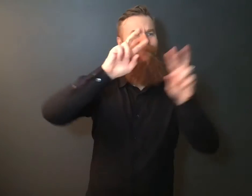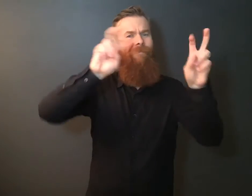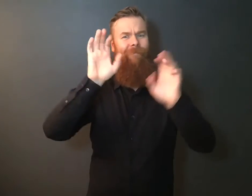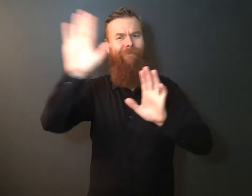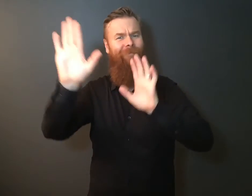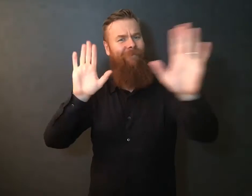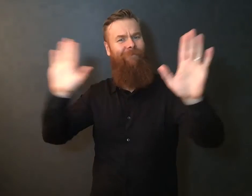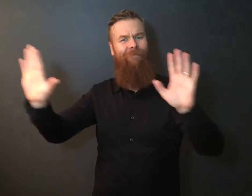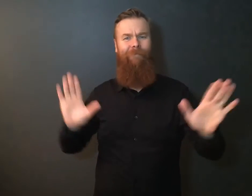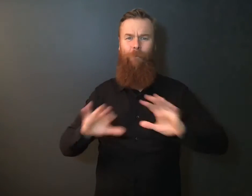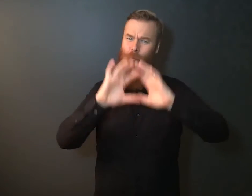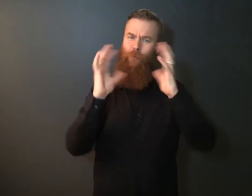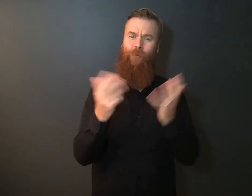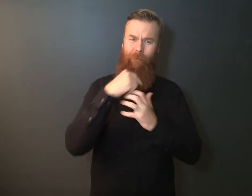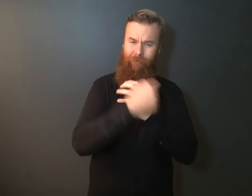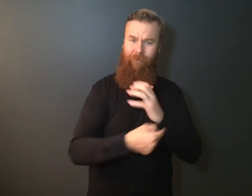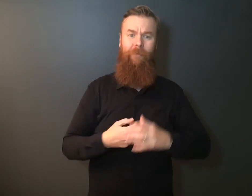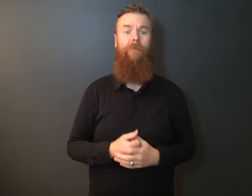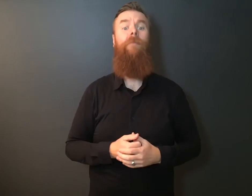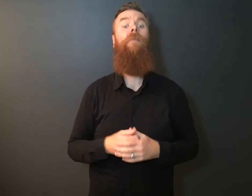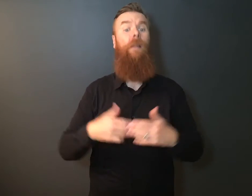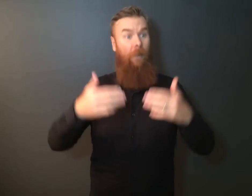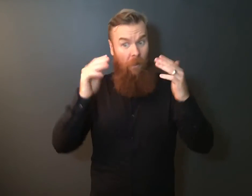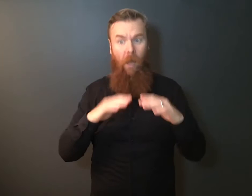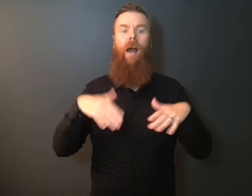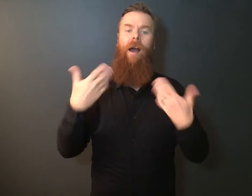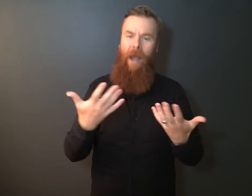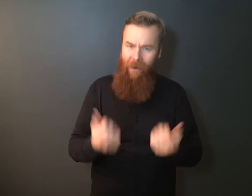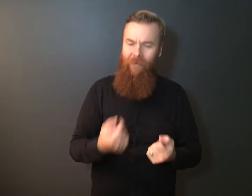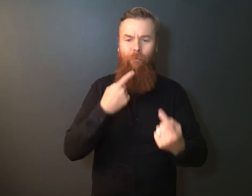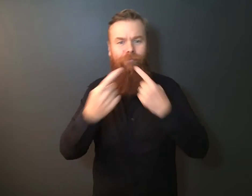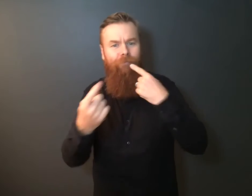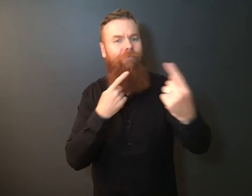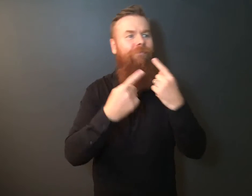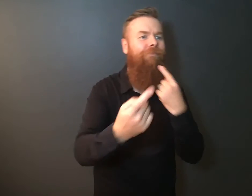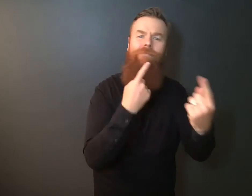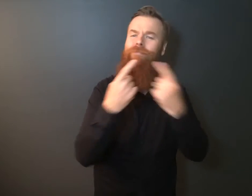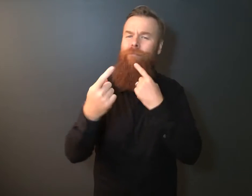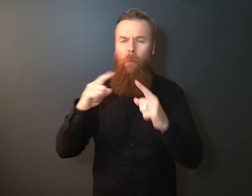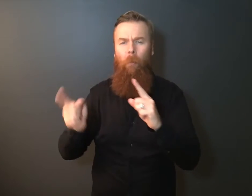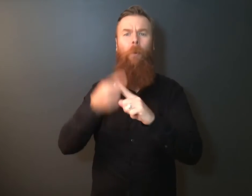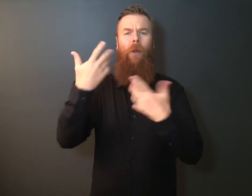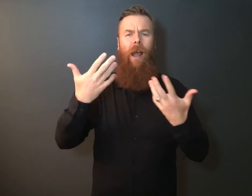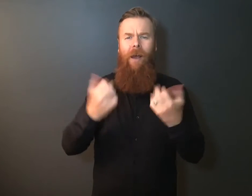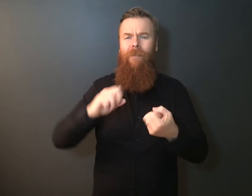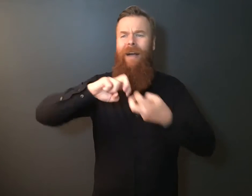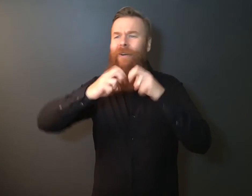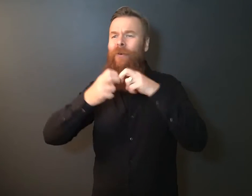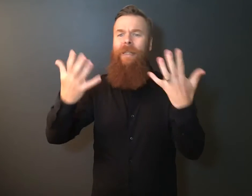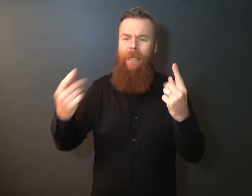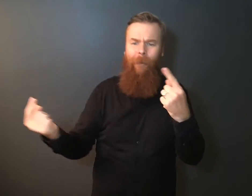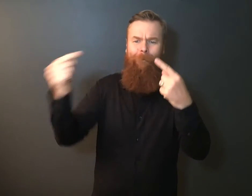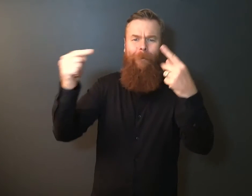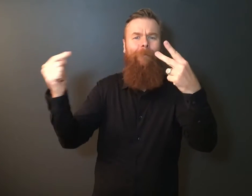on more cross-cutting issues. I hope that you could come to the event. As you may know, during that event, we